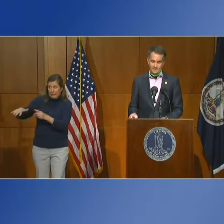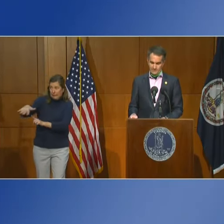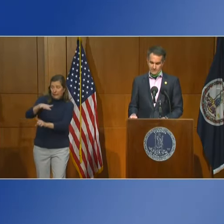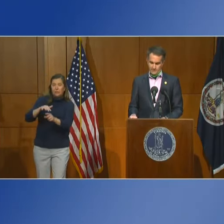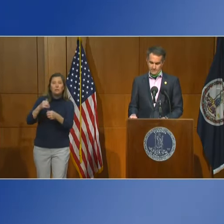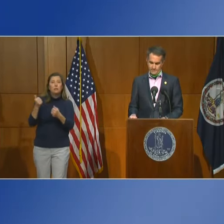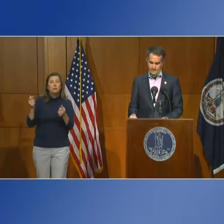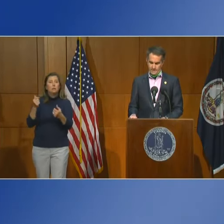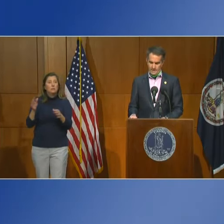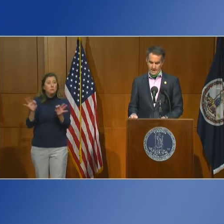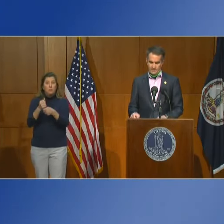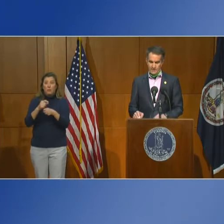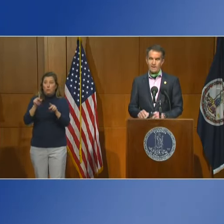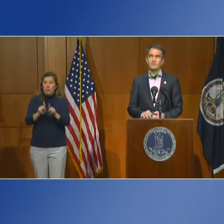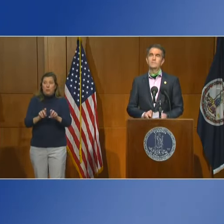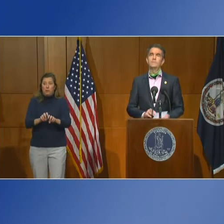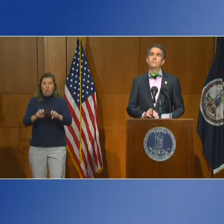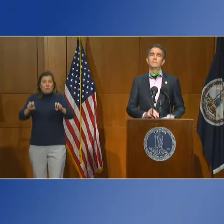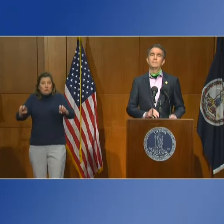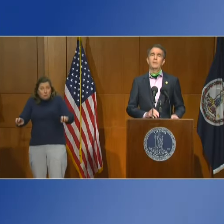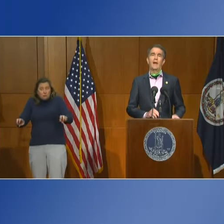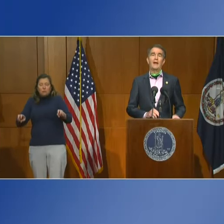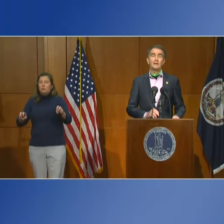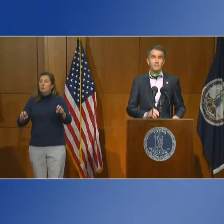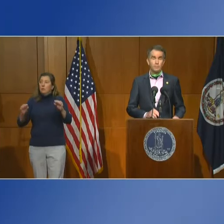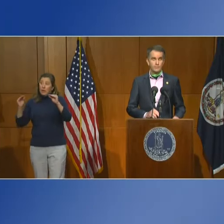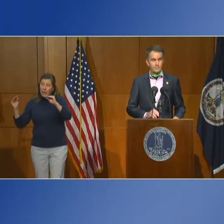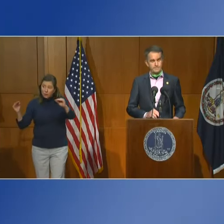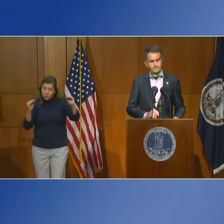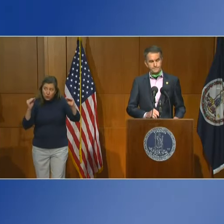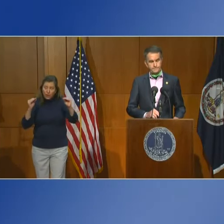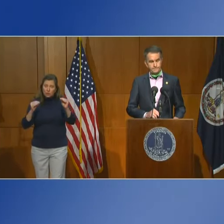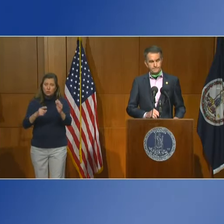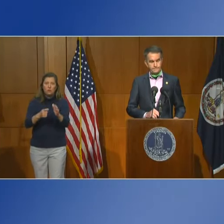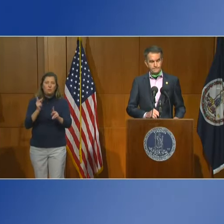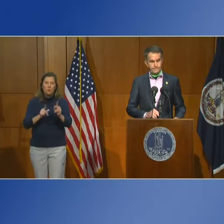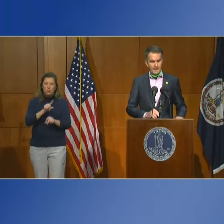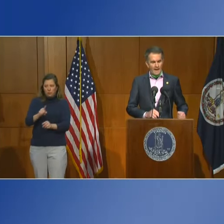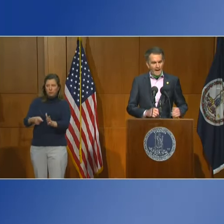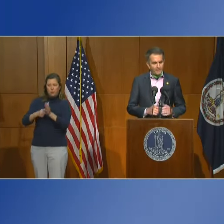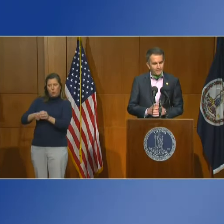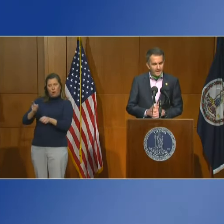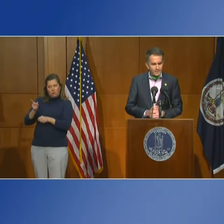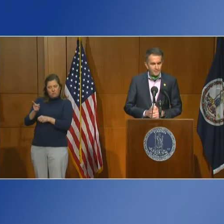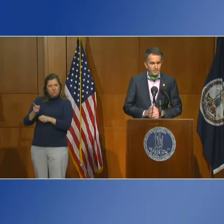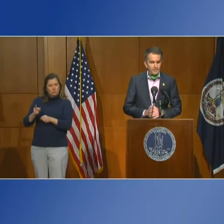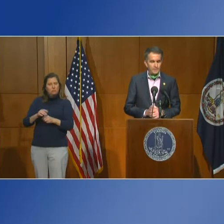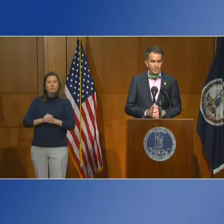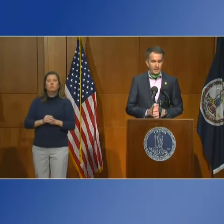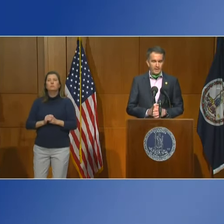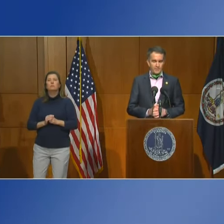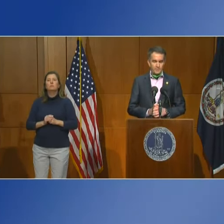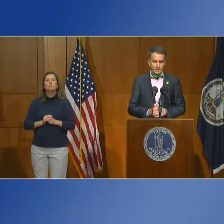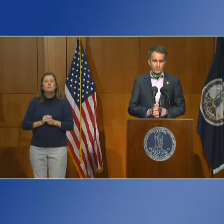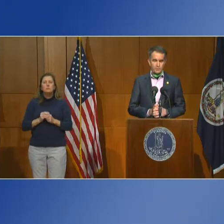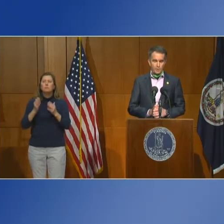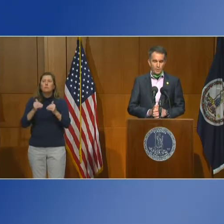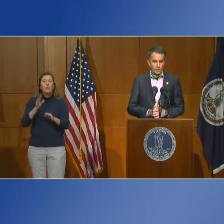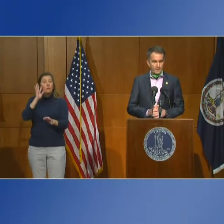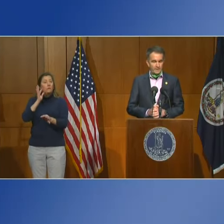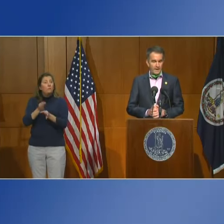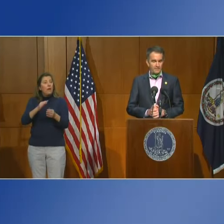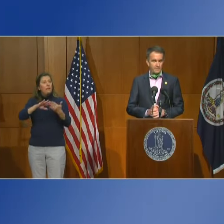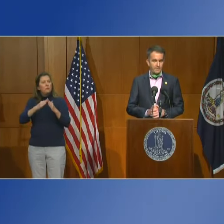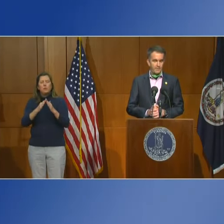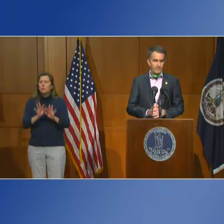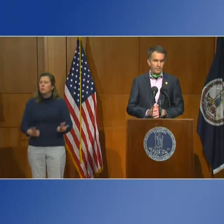social distancing, education, and enforcement. Our faith communities play a special role